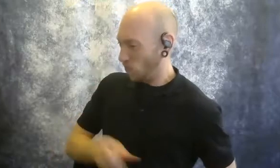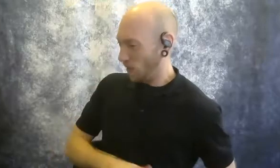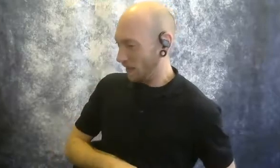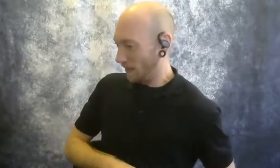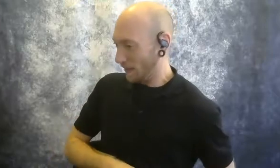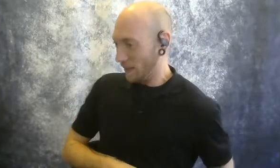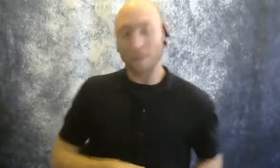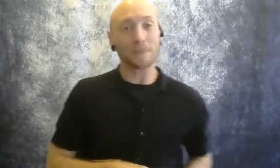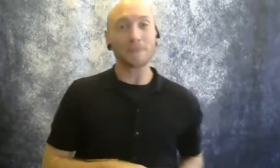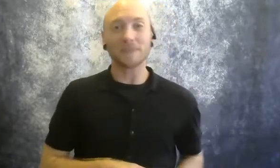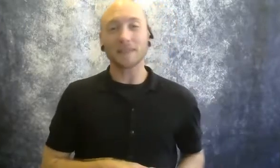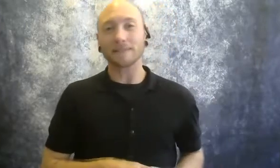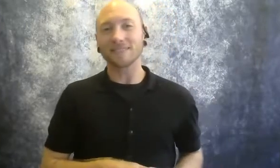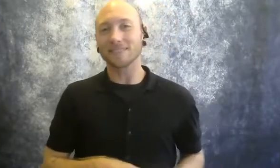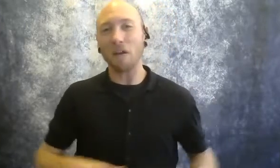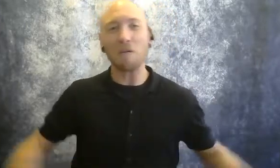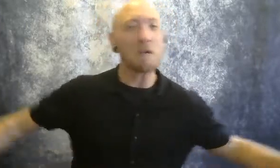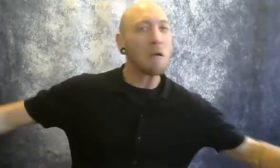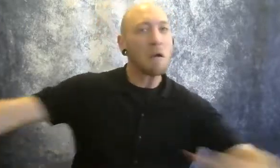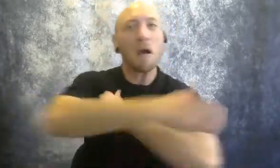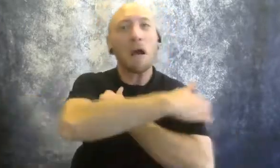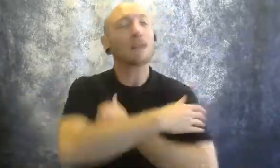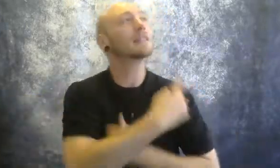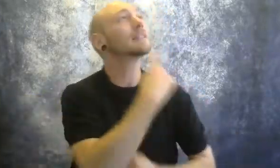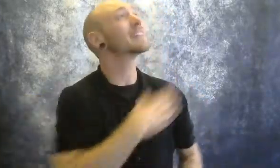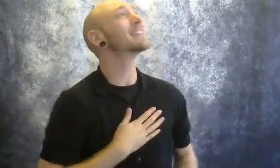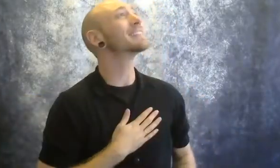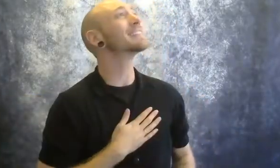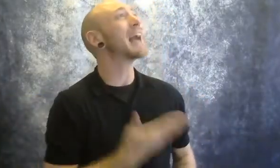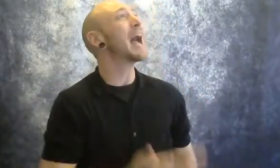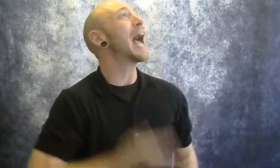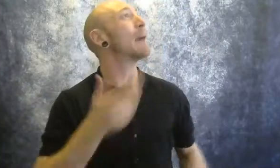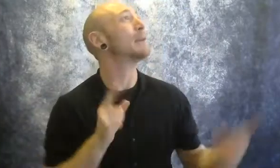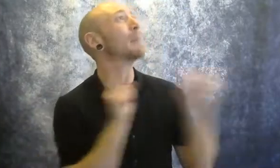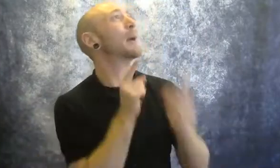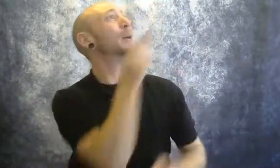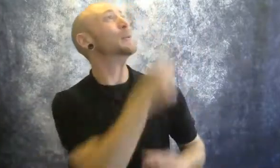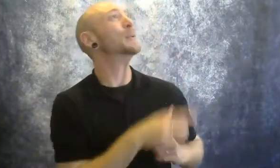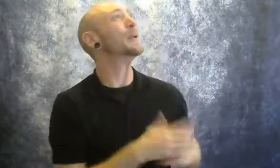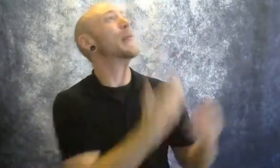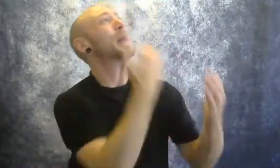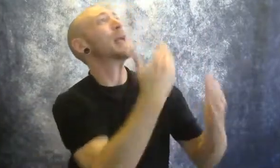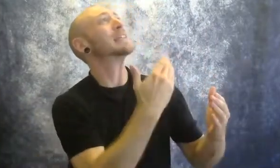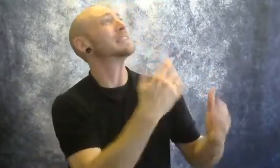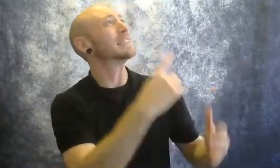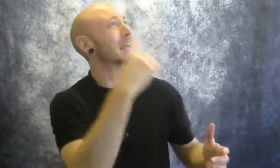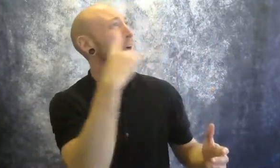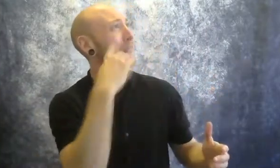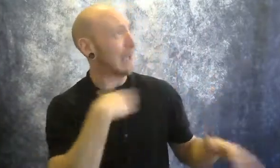sure? And he says, I'm sure. Timmy gave Abe a big hug and said, I'm so glad I met